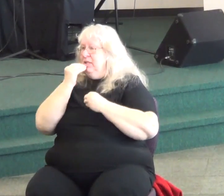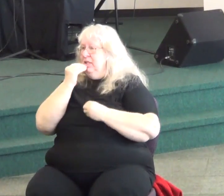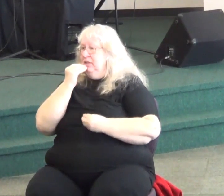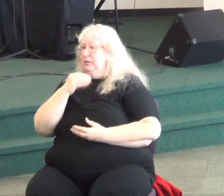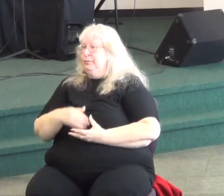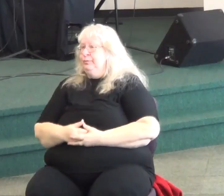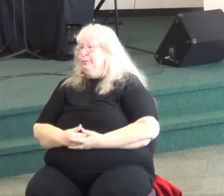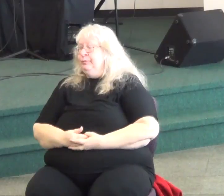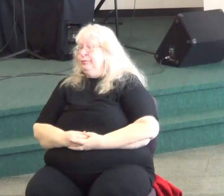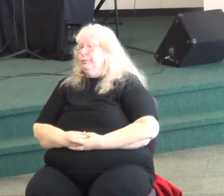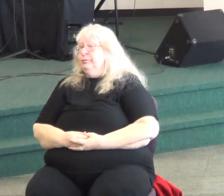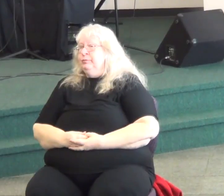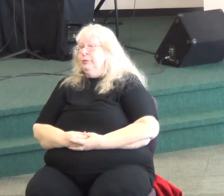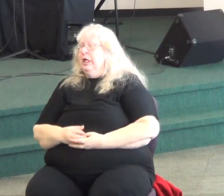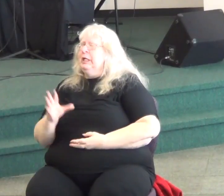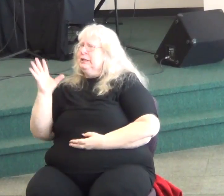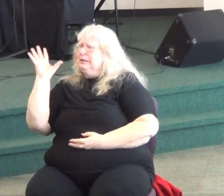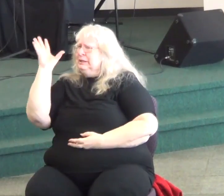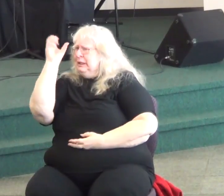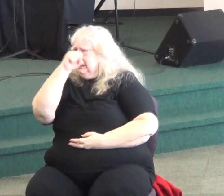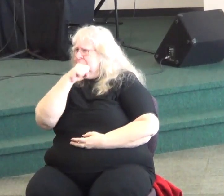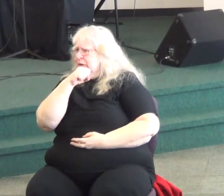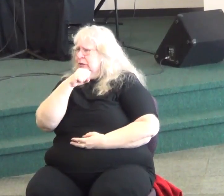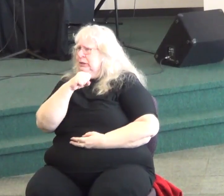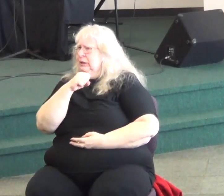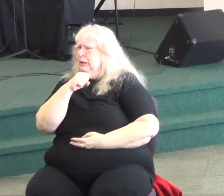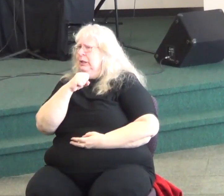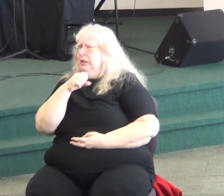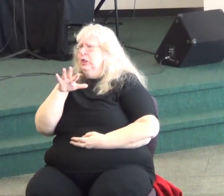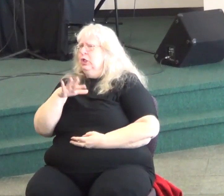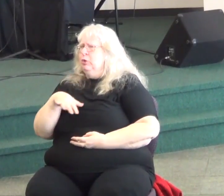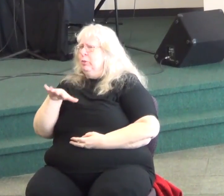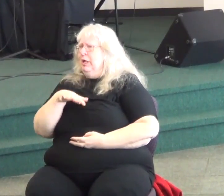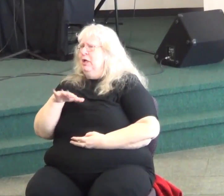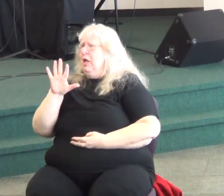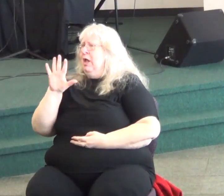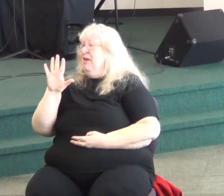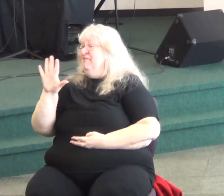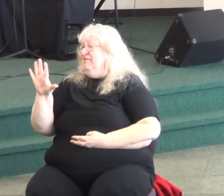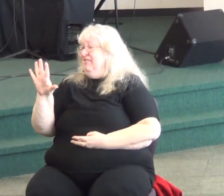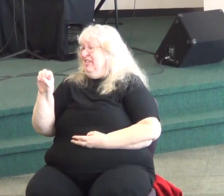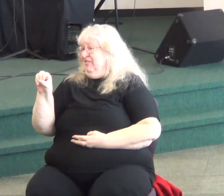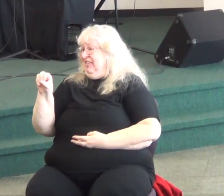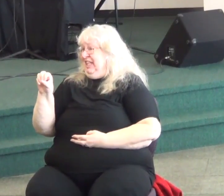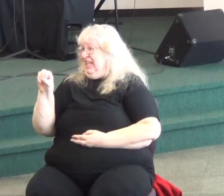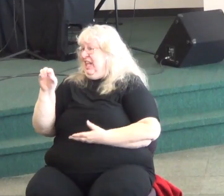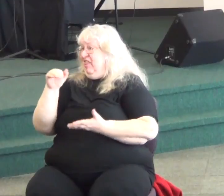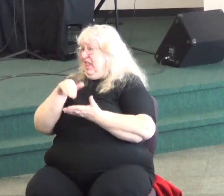It's guesstimated that there were 50,000 people in Jerusalem.